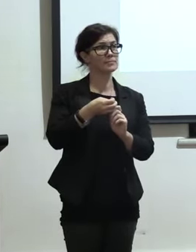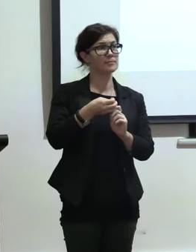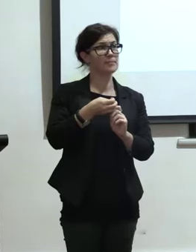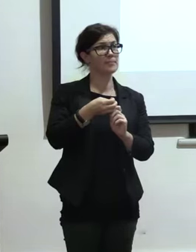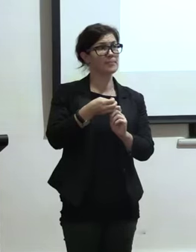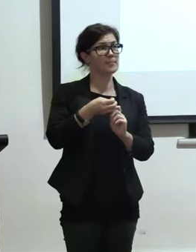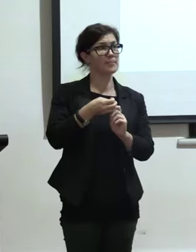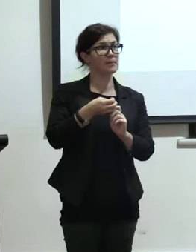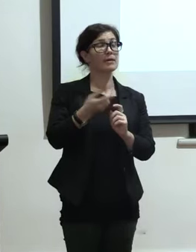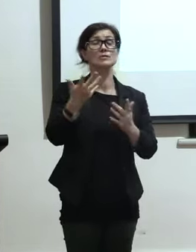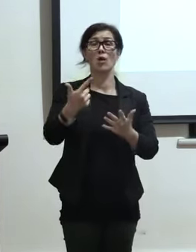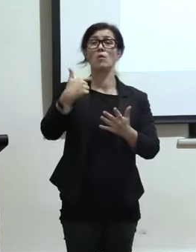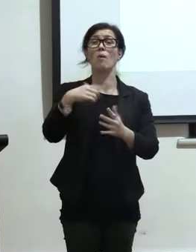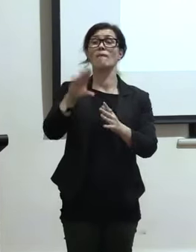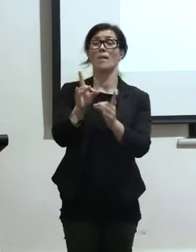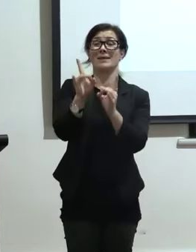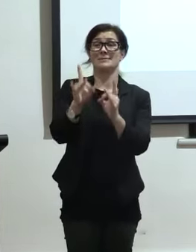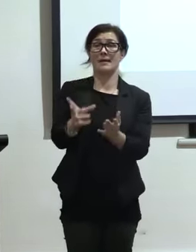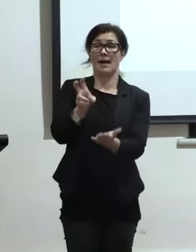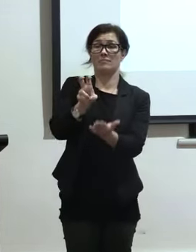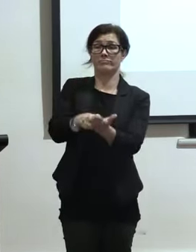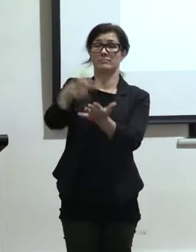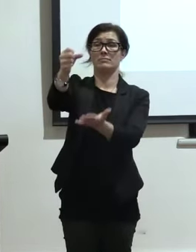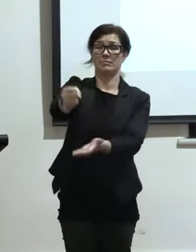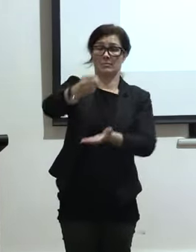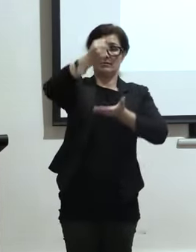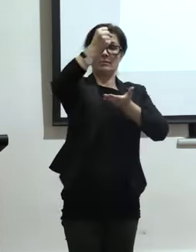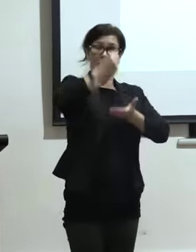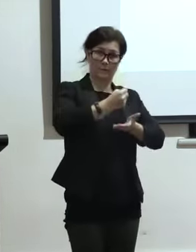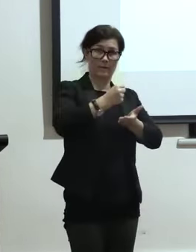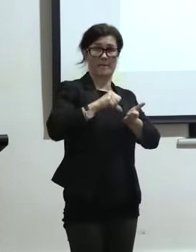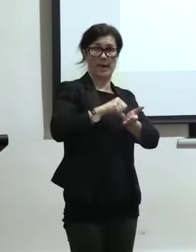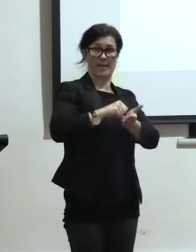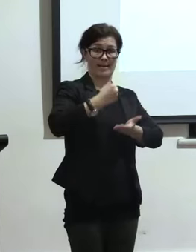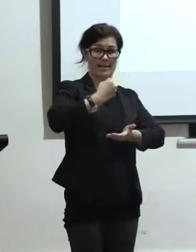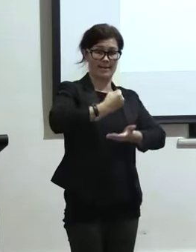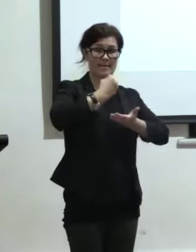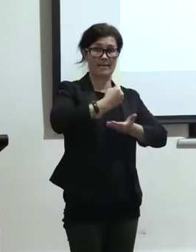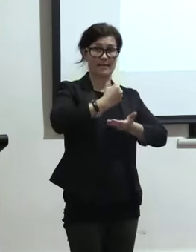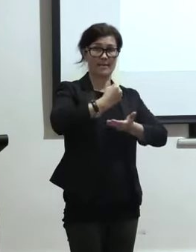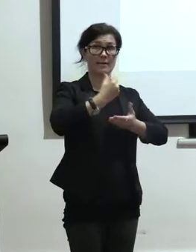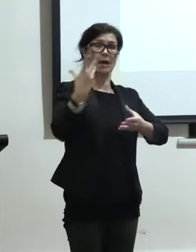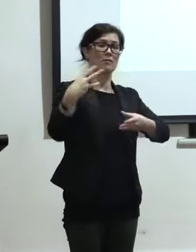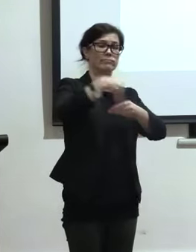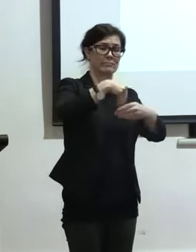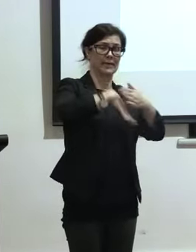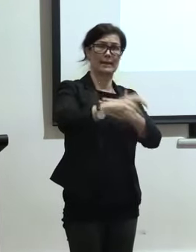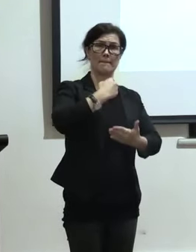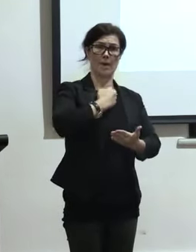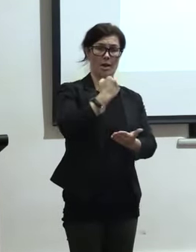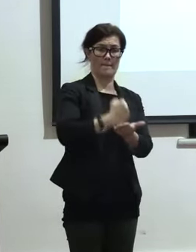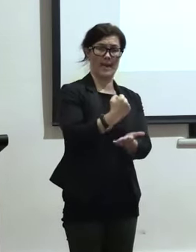of money goes into my bank account